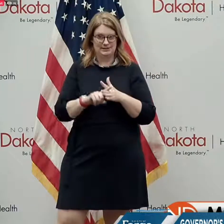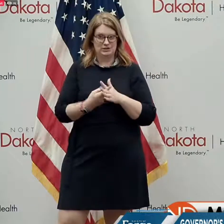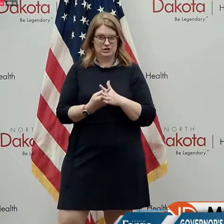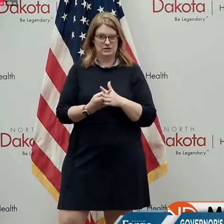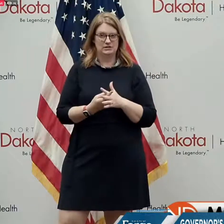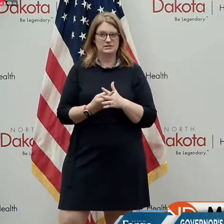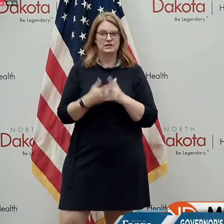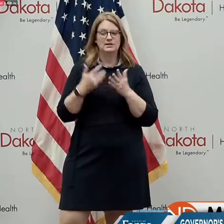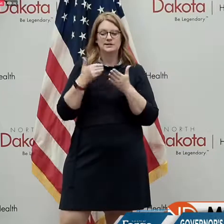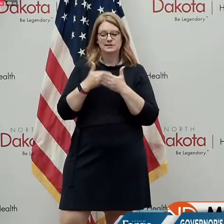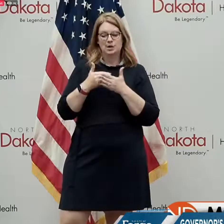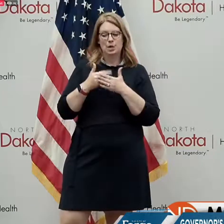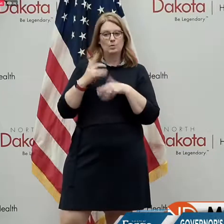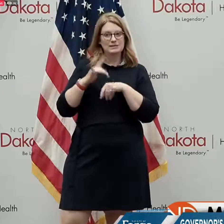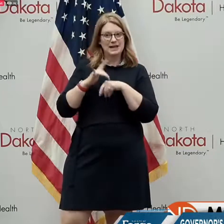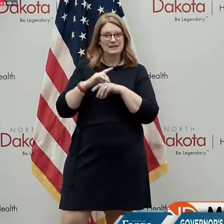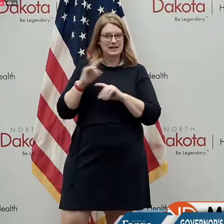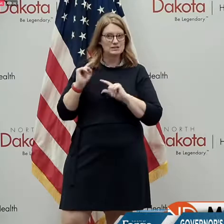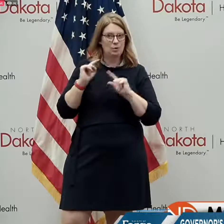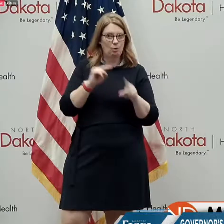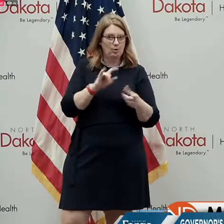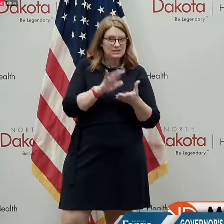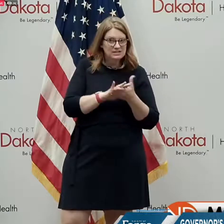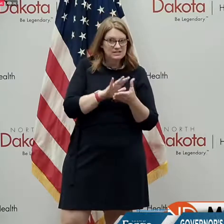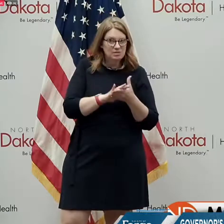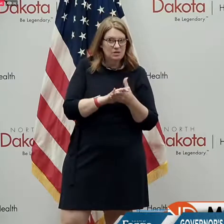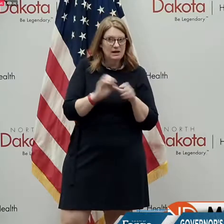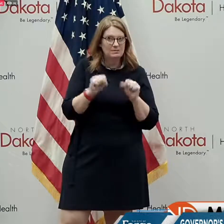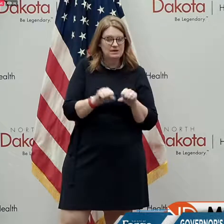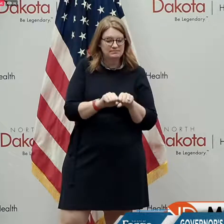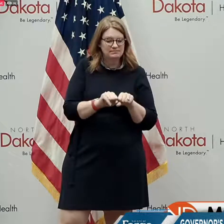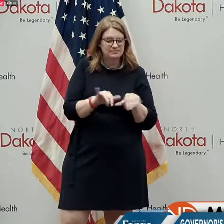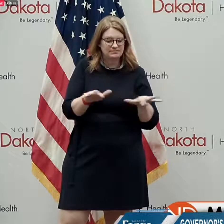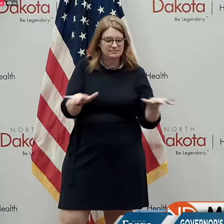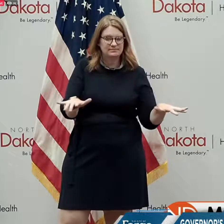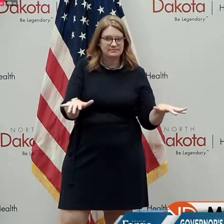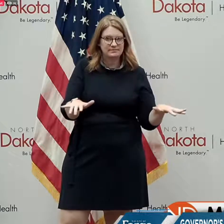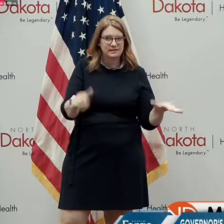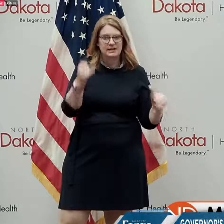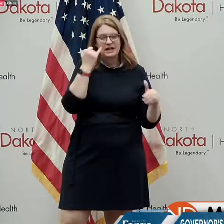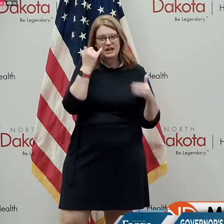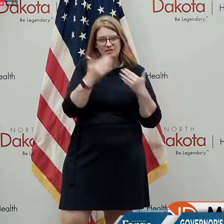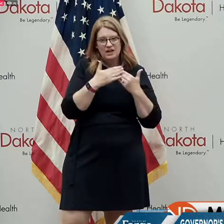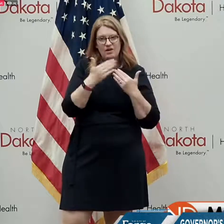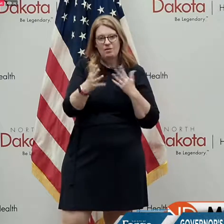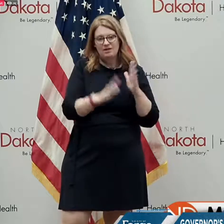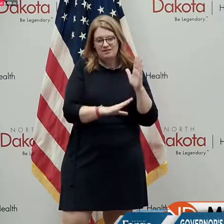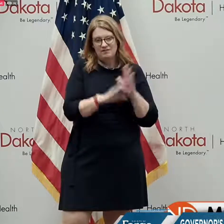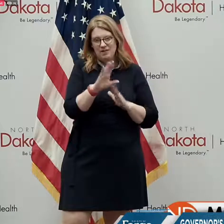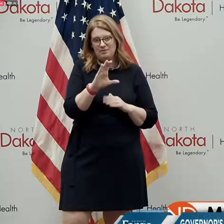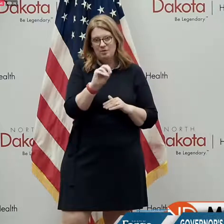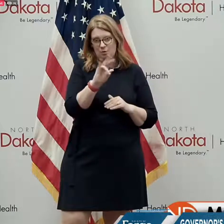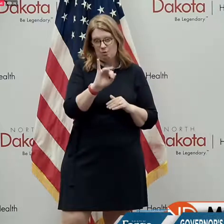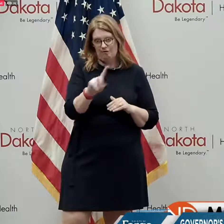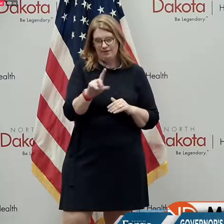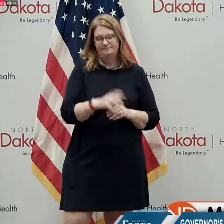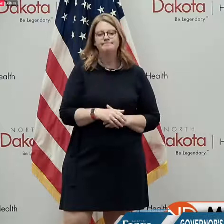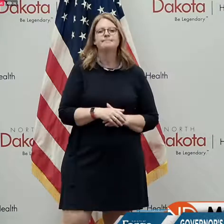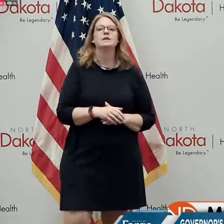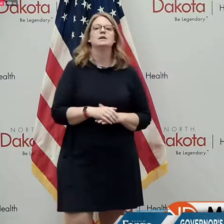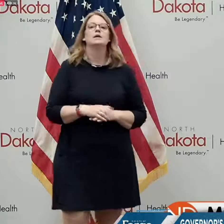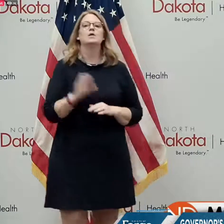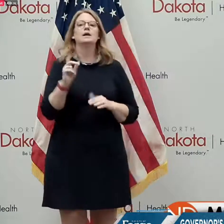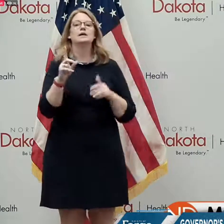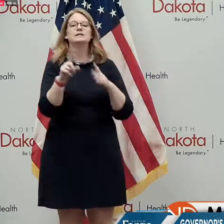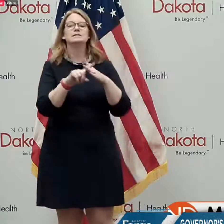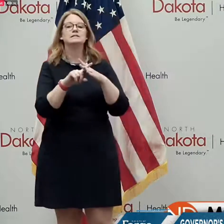close contacts going to school and potentially spreading COVID if they go on to develop COVID to others. And so just to start off, I'm